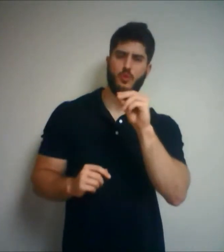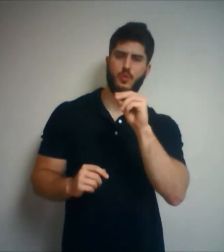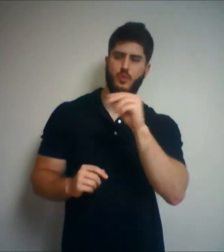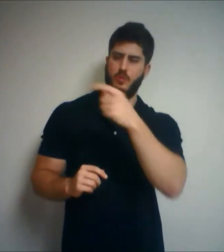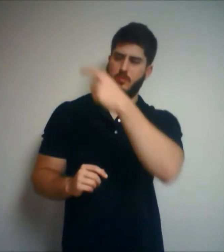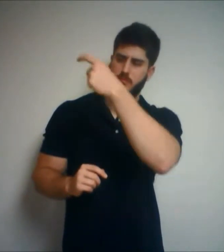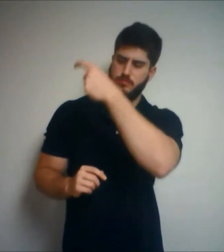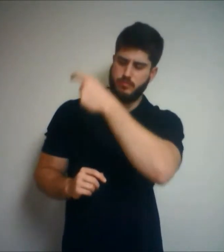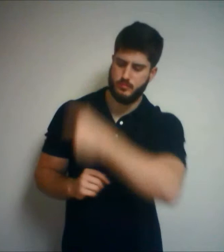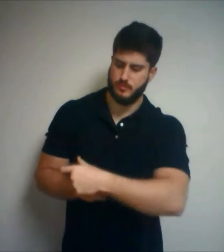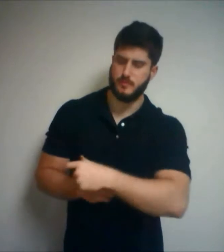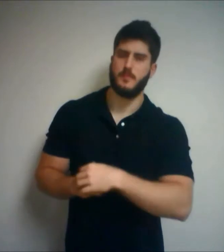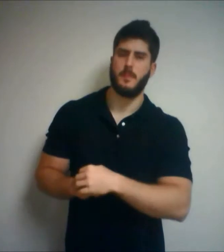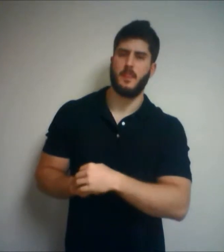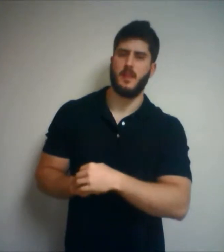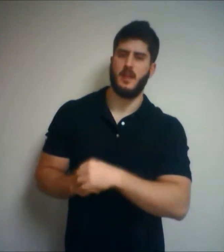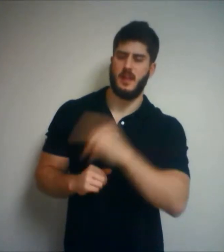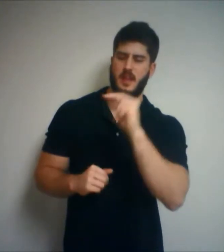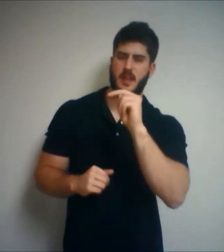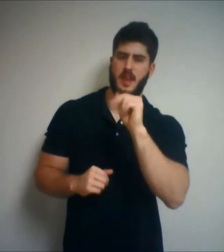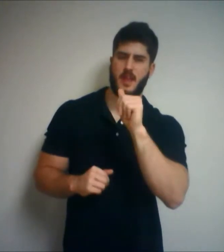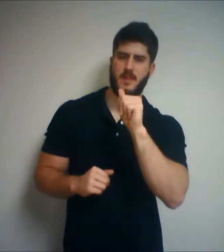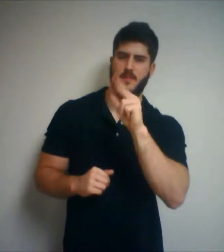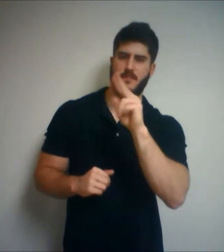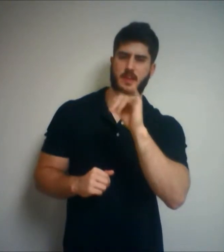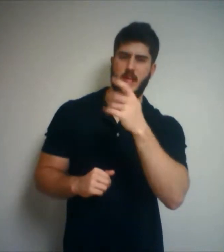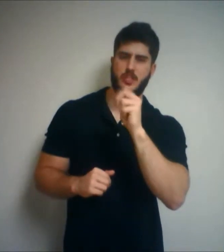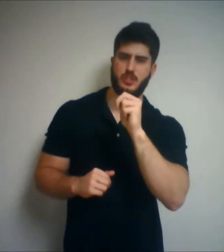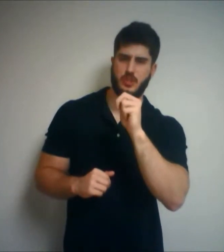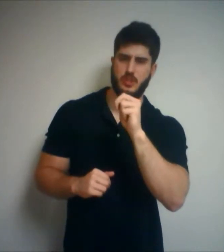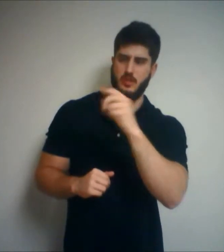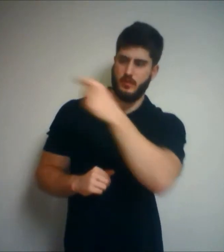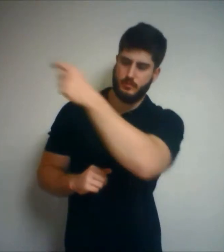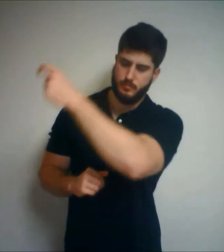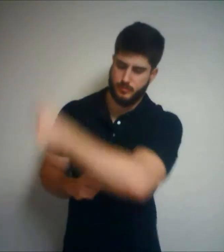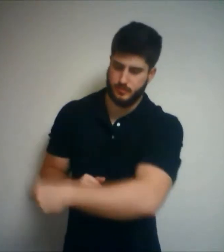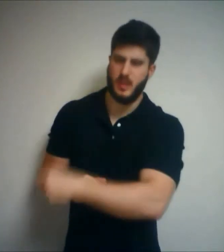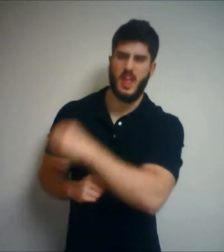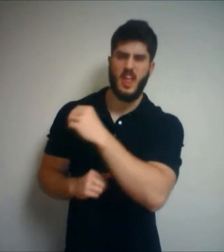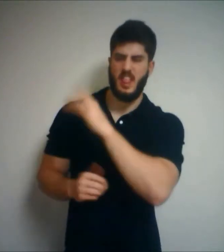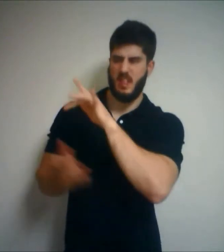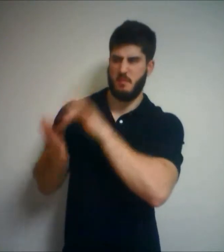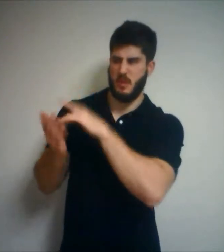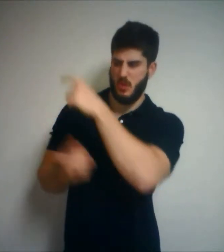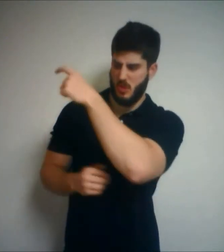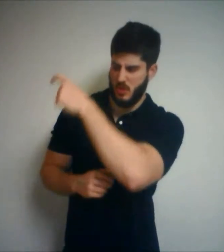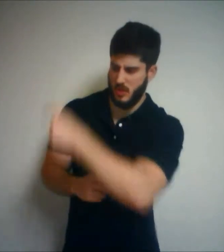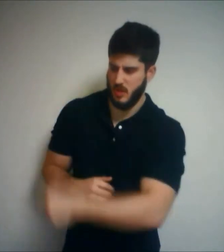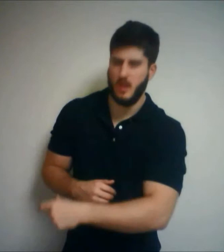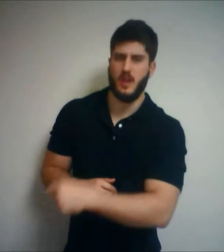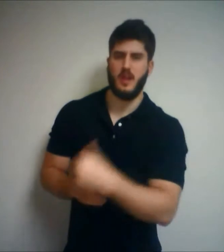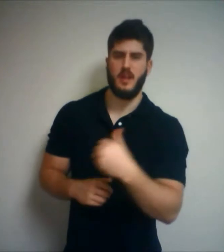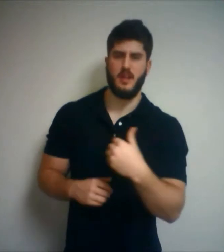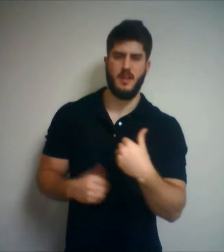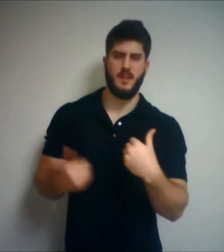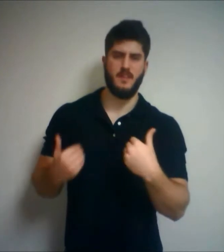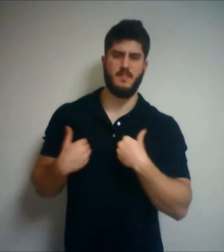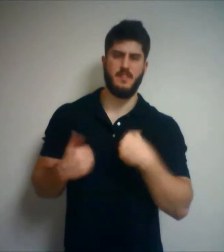navigation bar on the left, and in the middle the content of the information viewer, which when I'm looking at